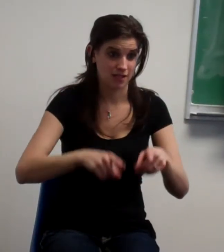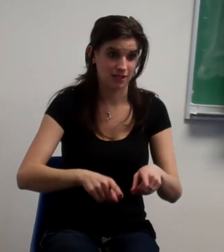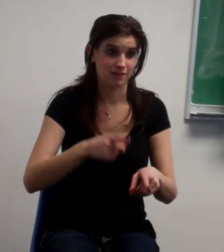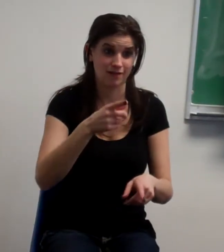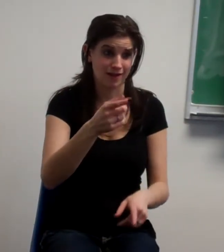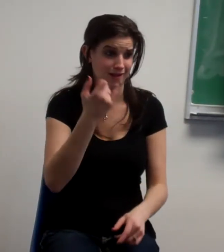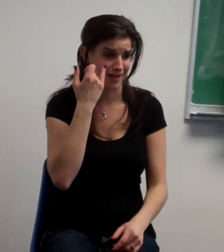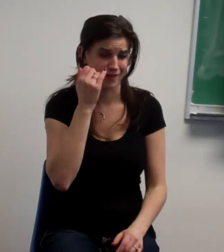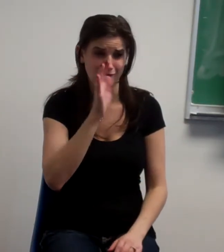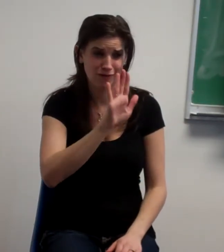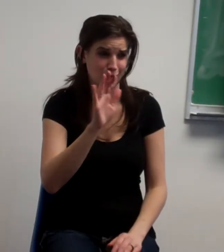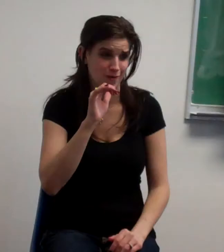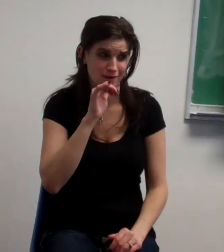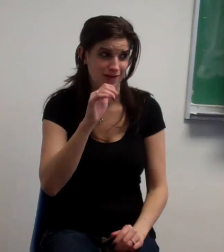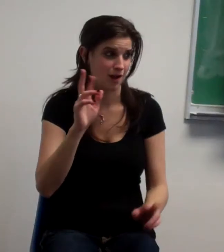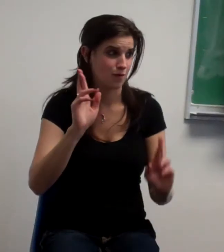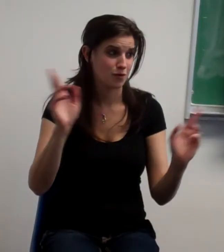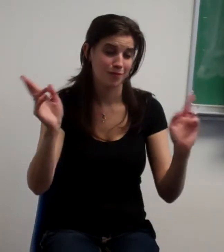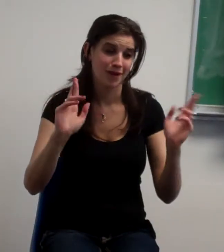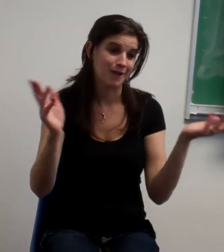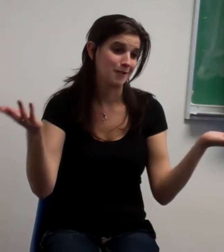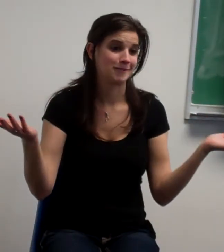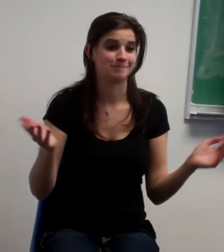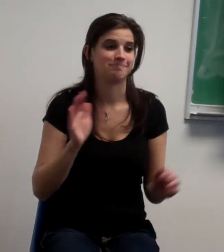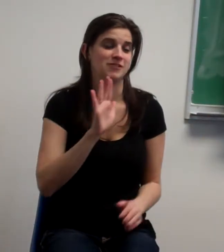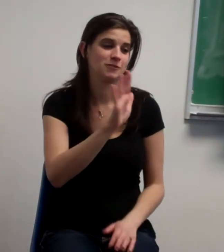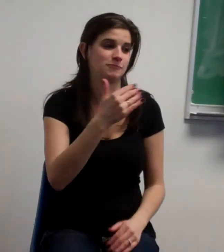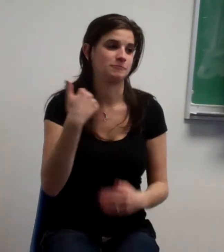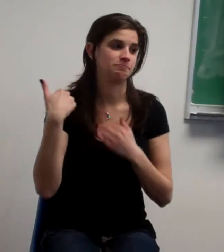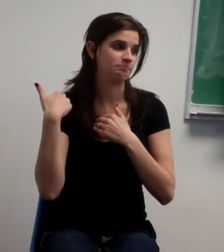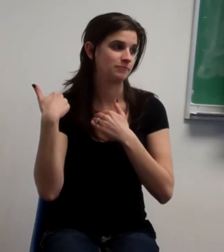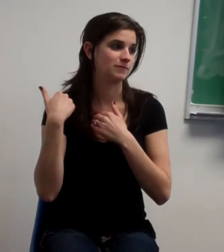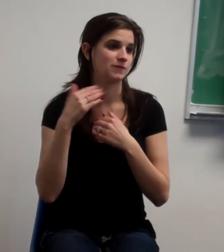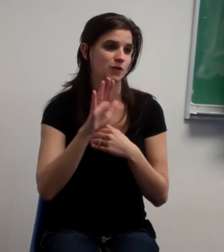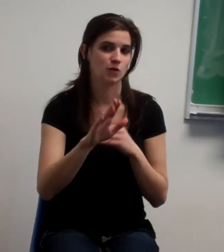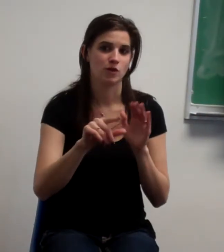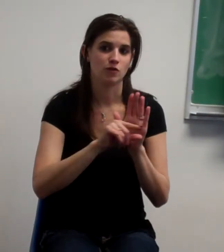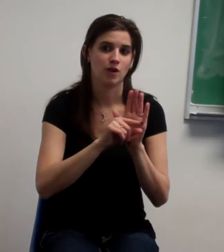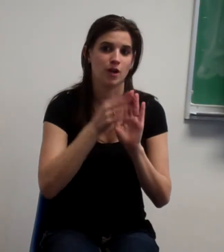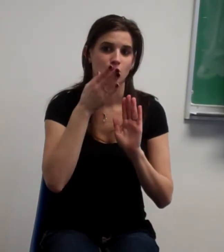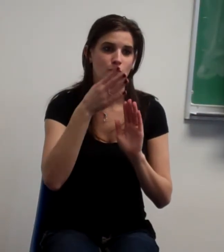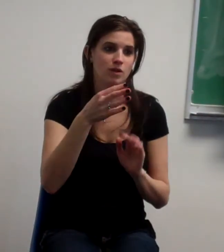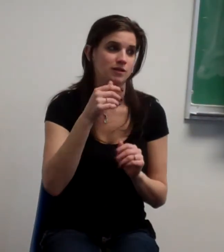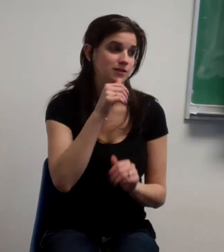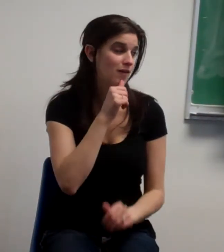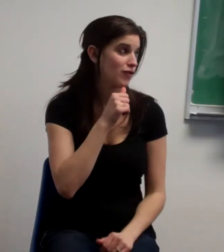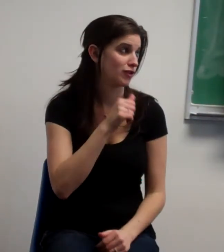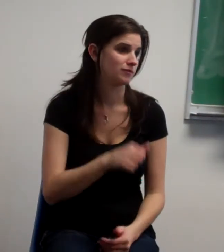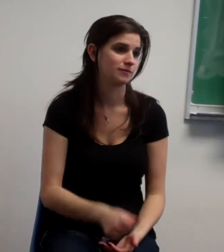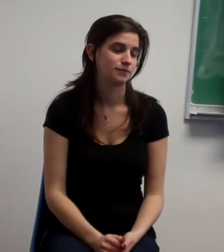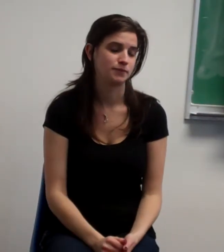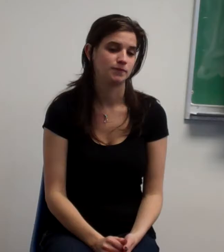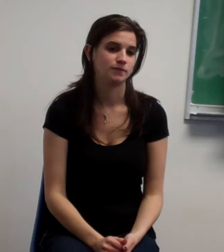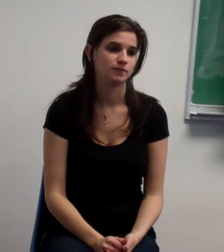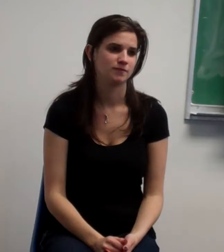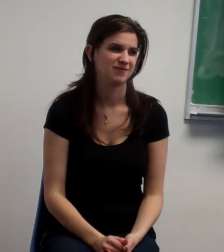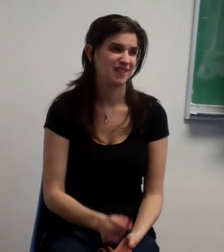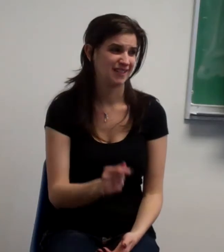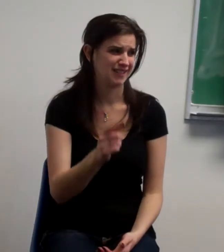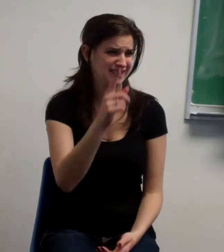I'm not gonna. It's just gonna hurt your grade. Okay. And some of you still haven't turned in the essay portion of the test we